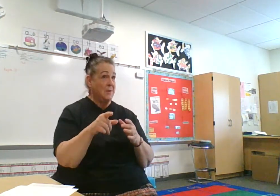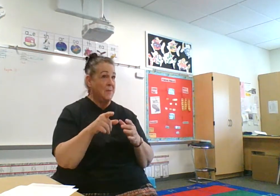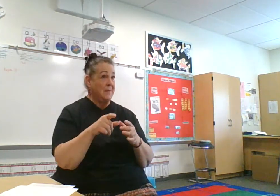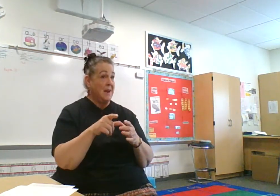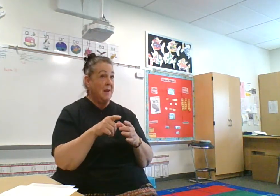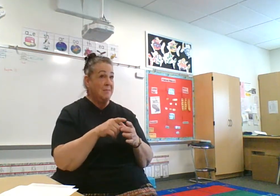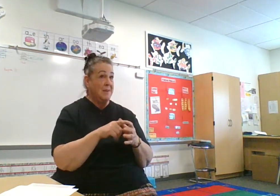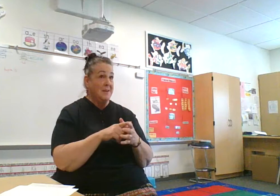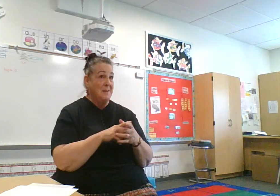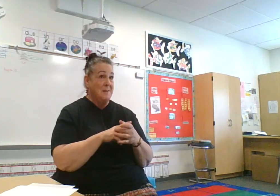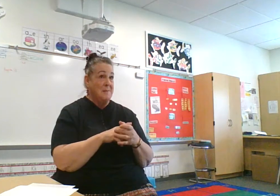that thing off?